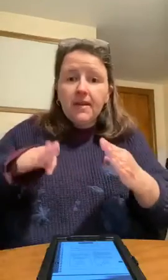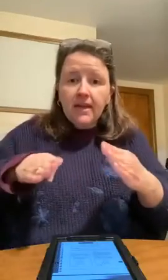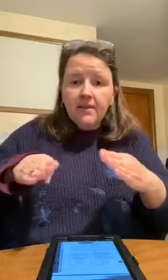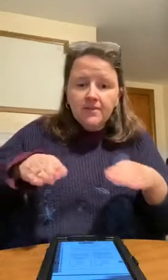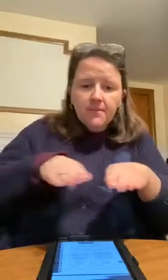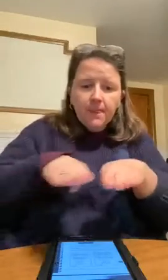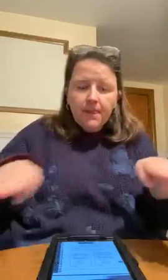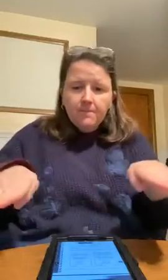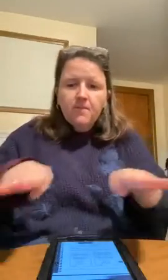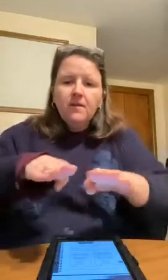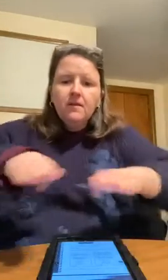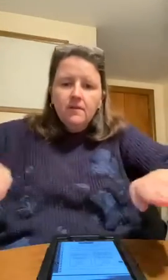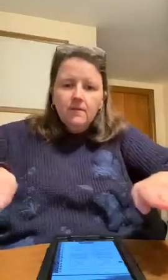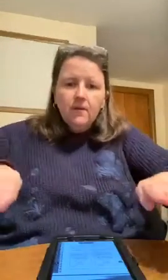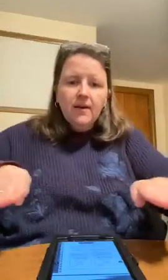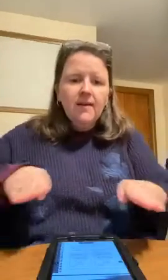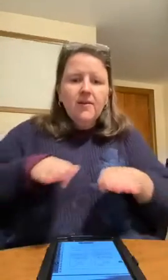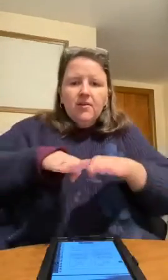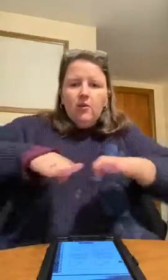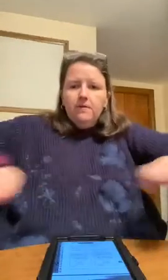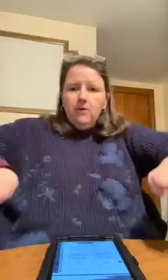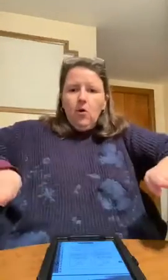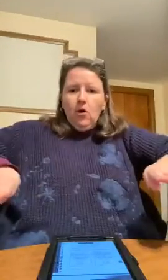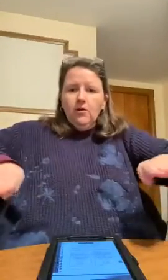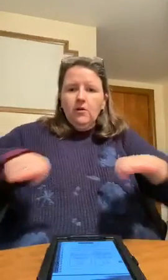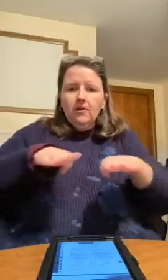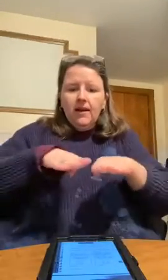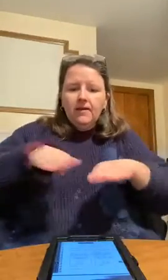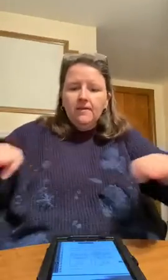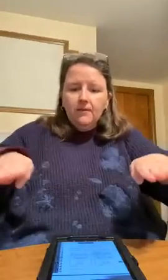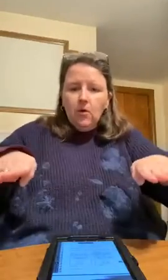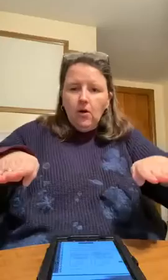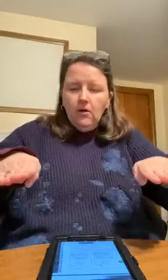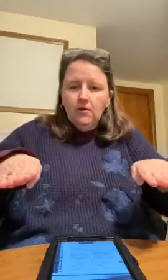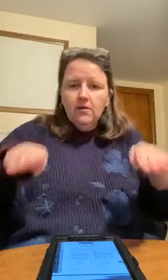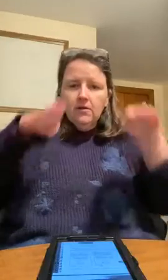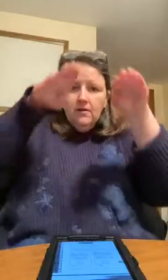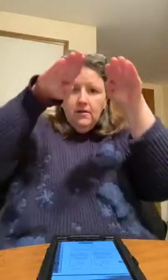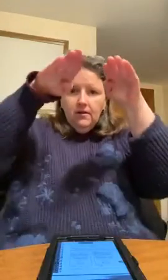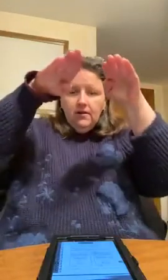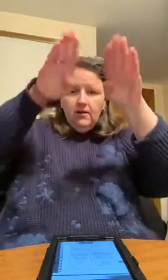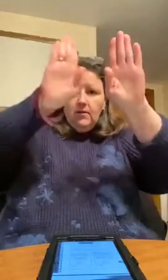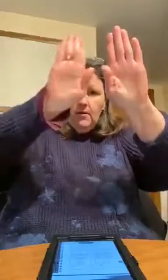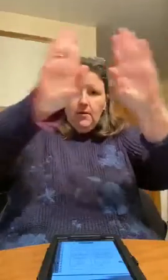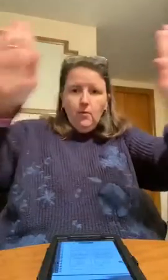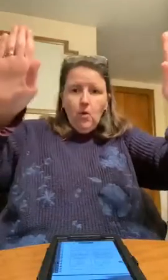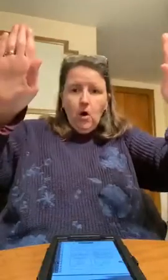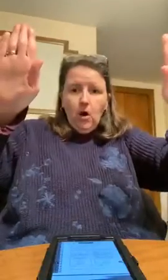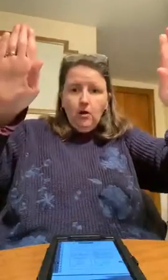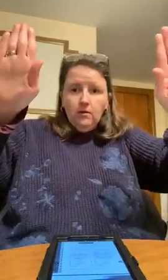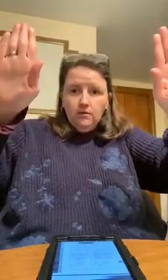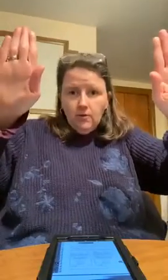hand. Okay, so floor. Okay, the floor. You know, the wall. Okay.